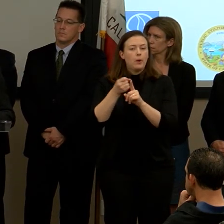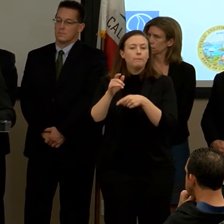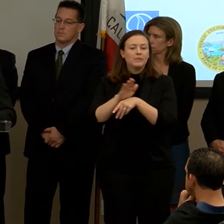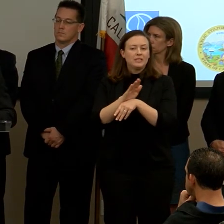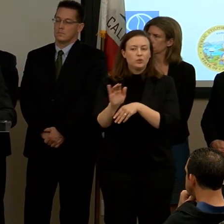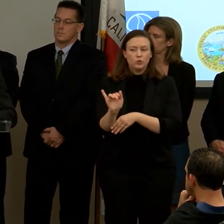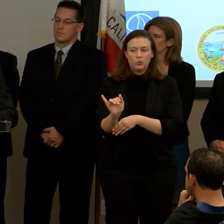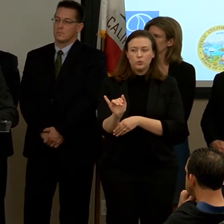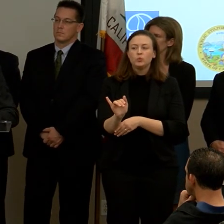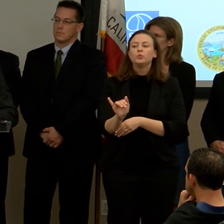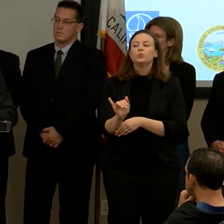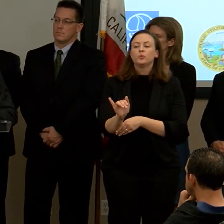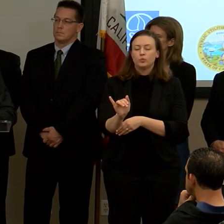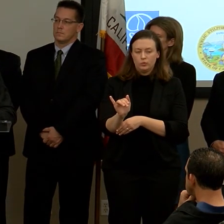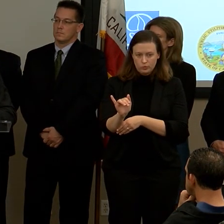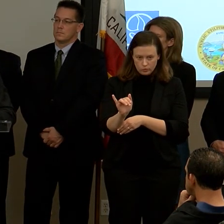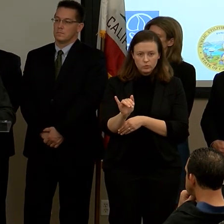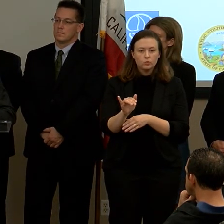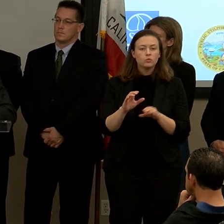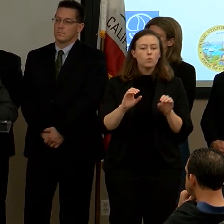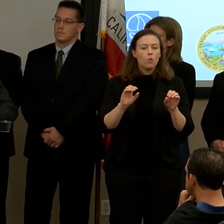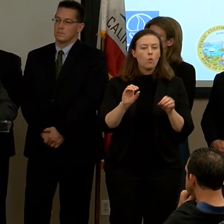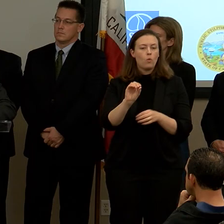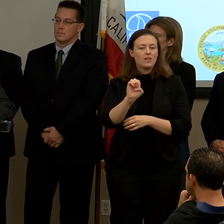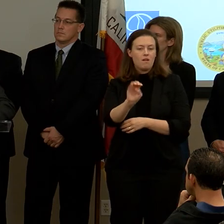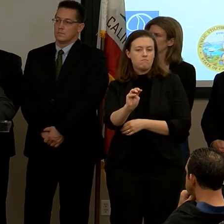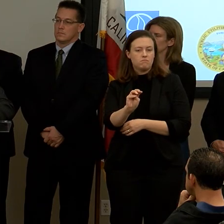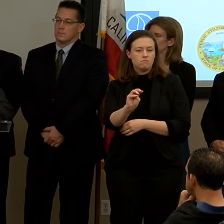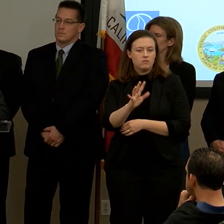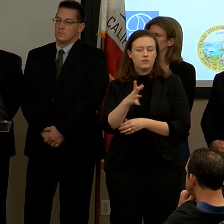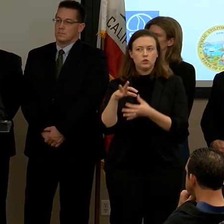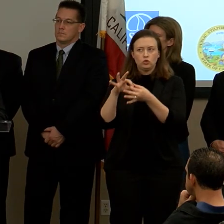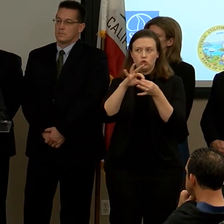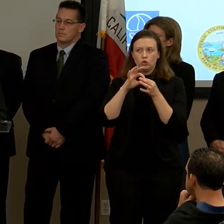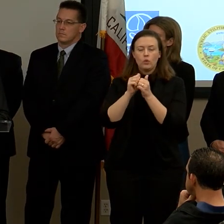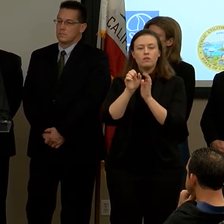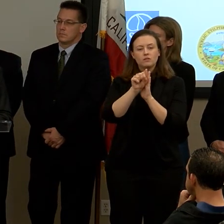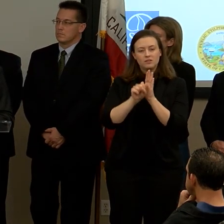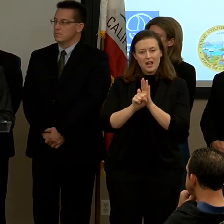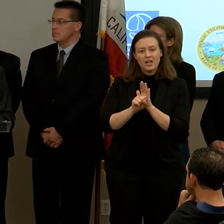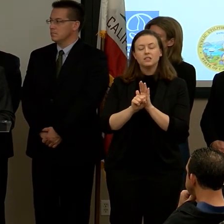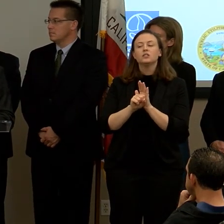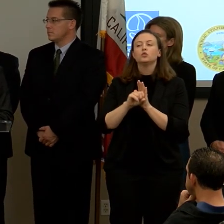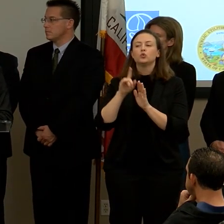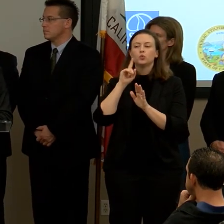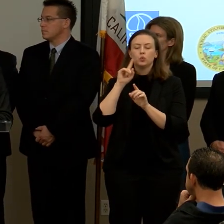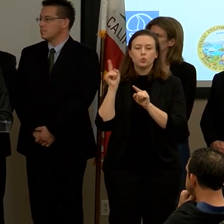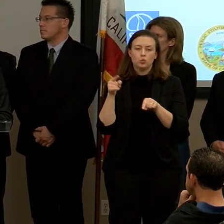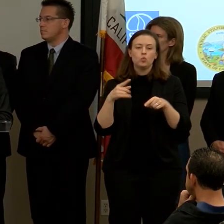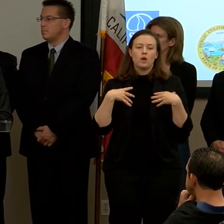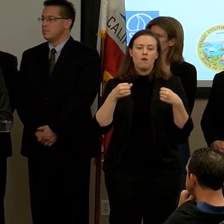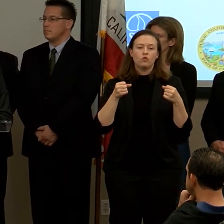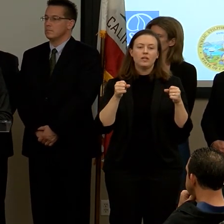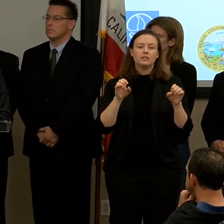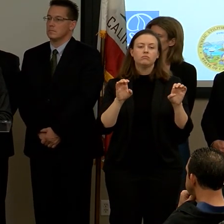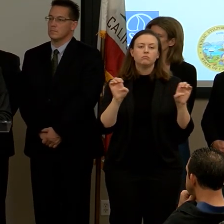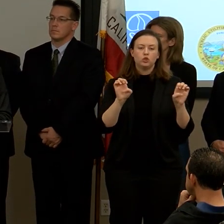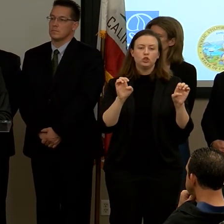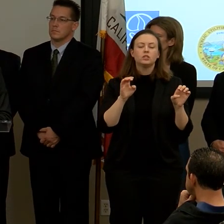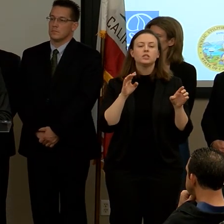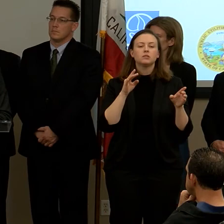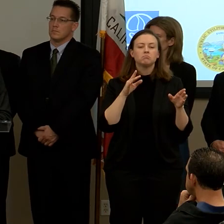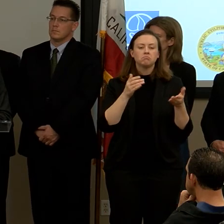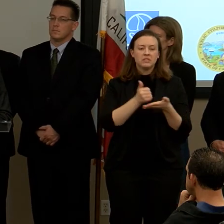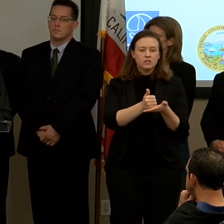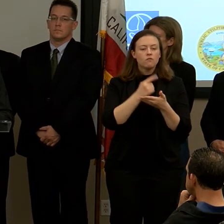event, and the Office of Emergency Management has coordinated with the state to bring disaster recovery assistance to small business owners in